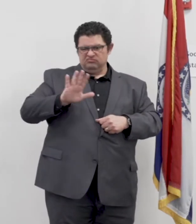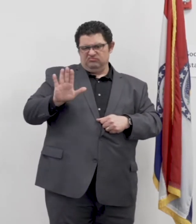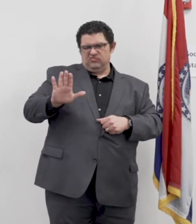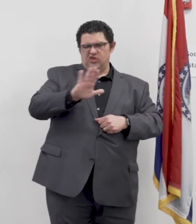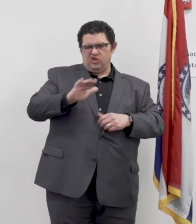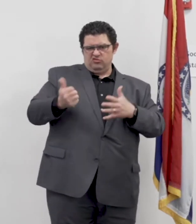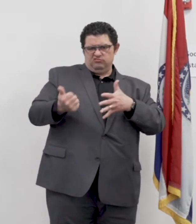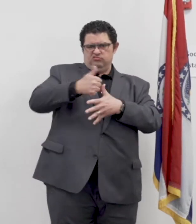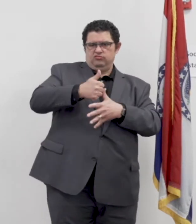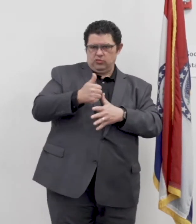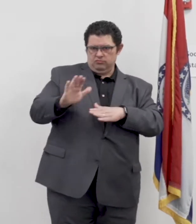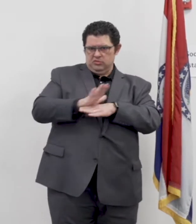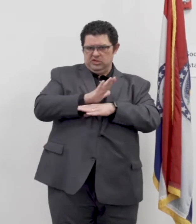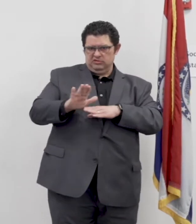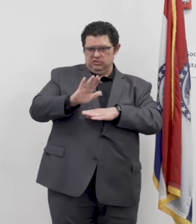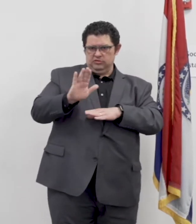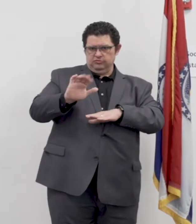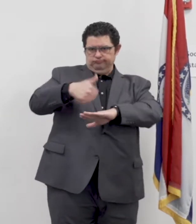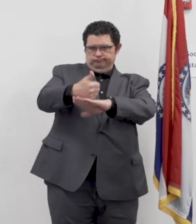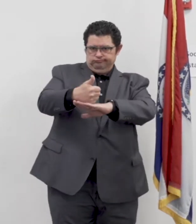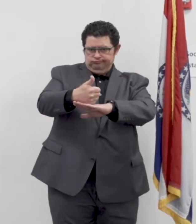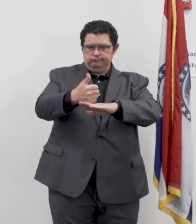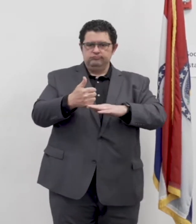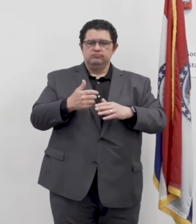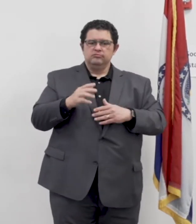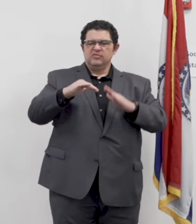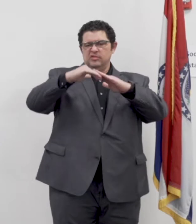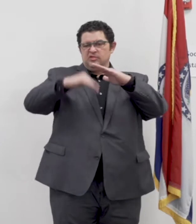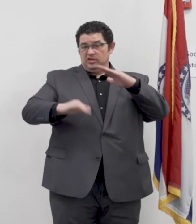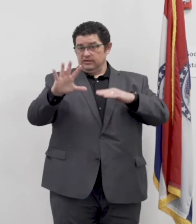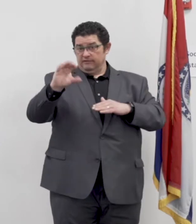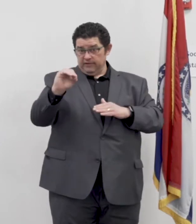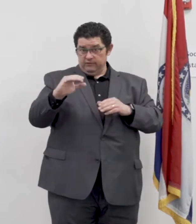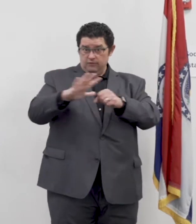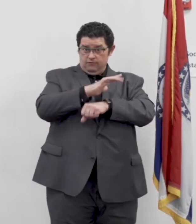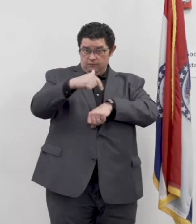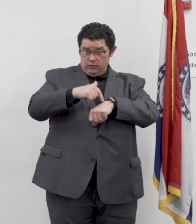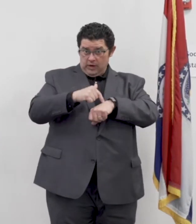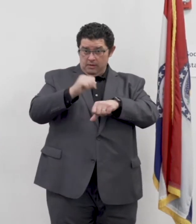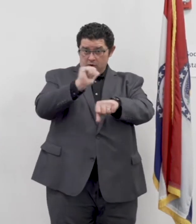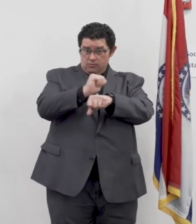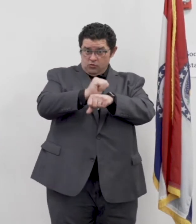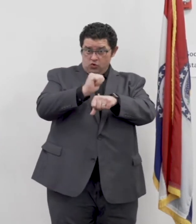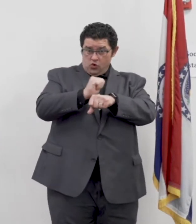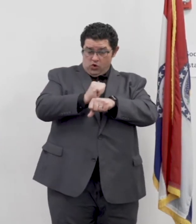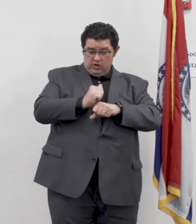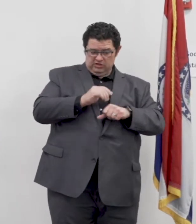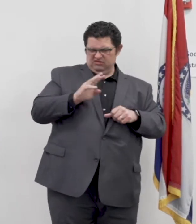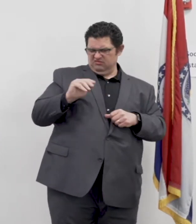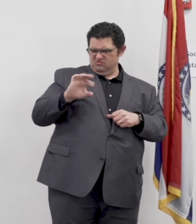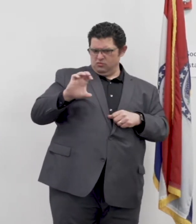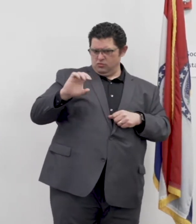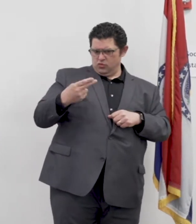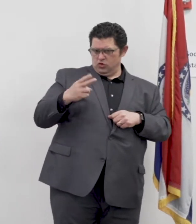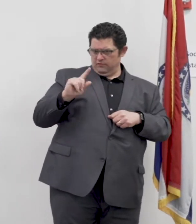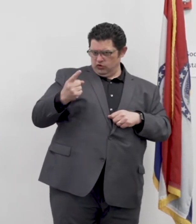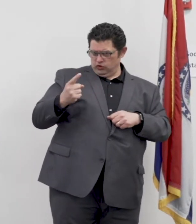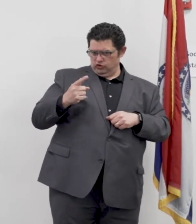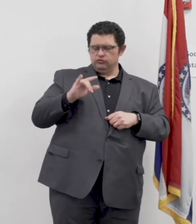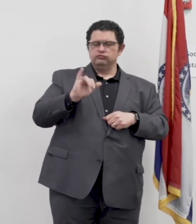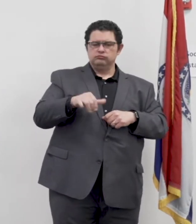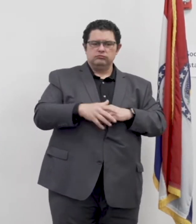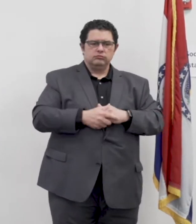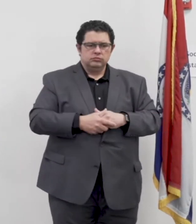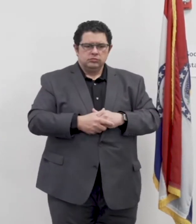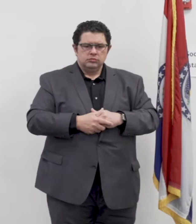business, 50 or fewer full-time employees as of March 1st. These